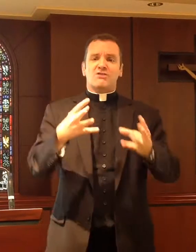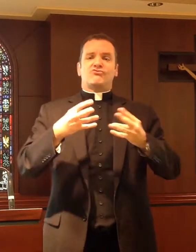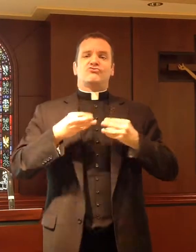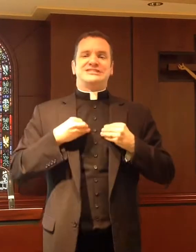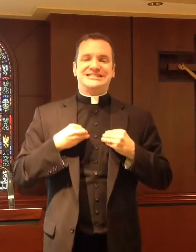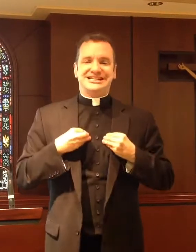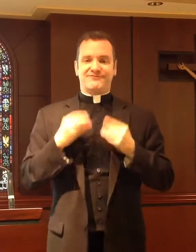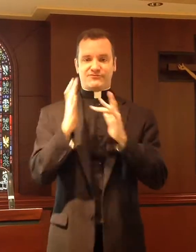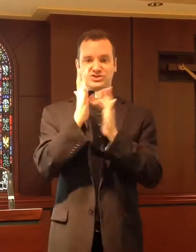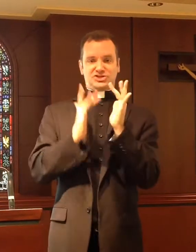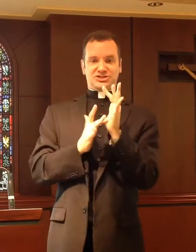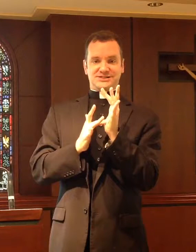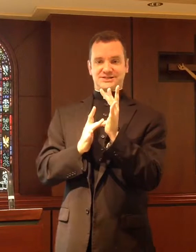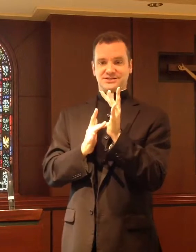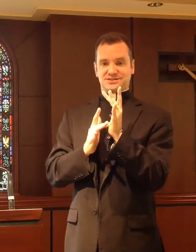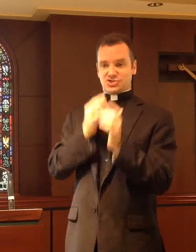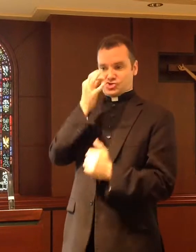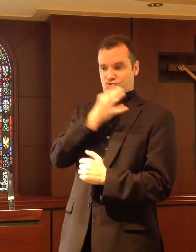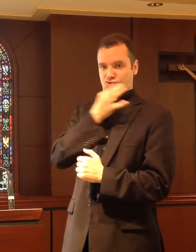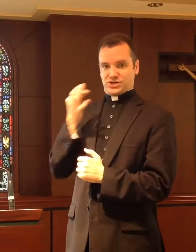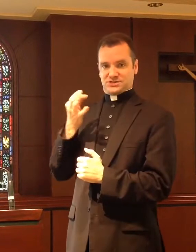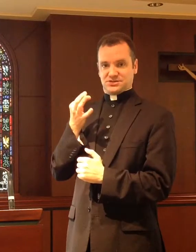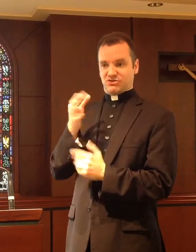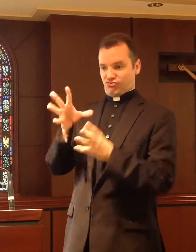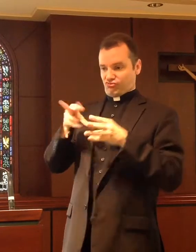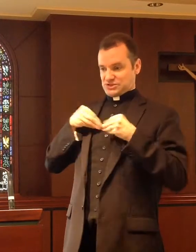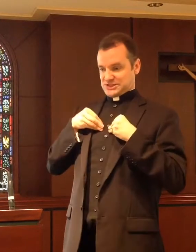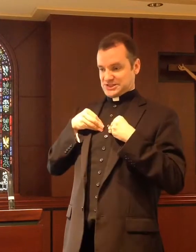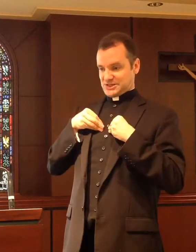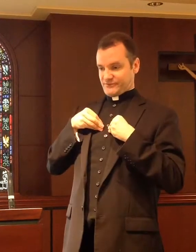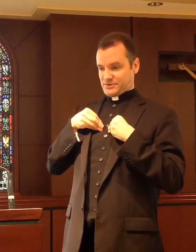Why do people go to church on Sunday? To receive Jesus in the Eucharist.